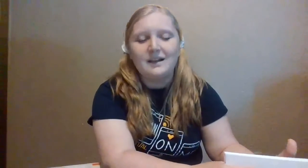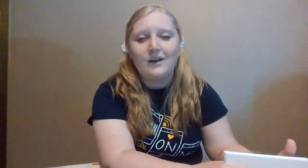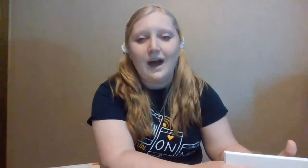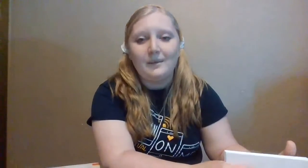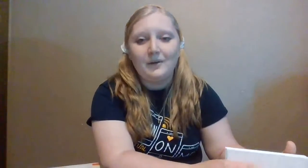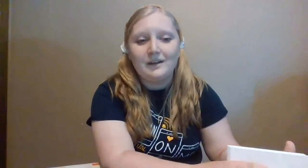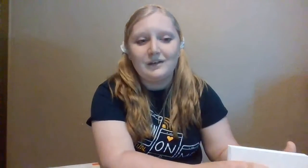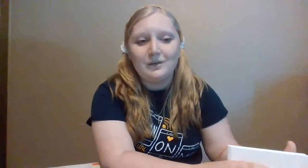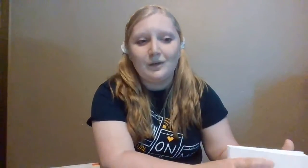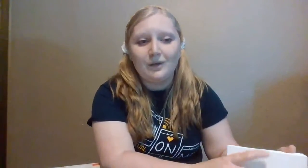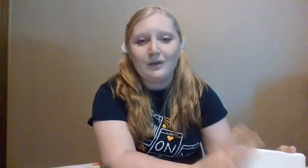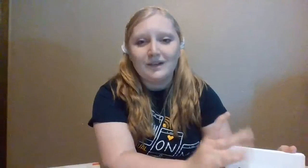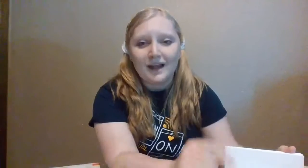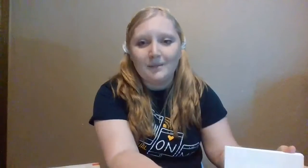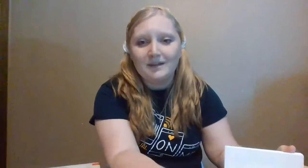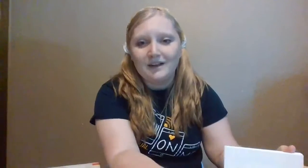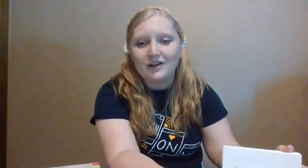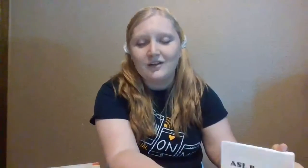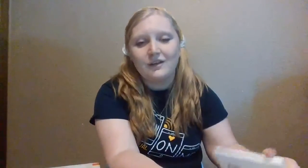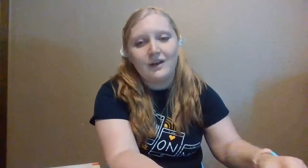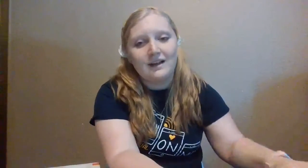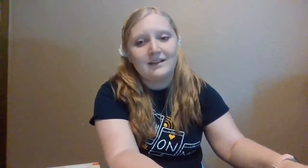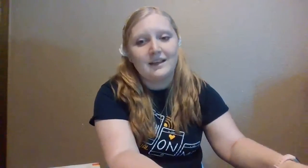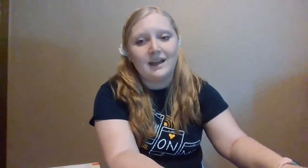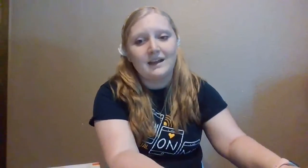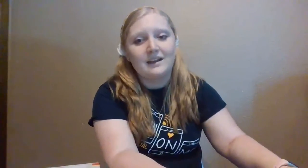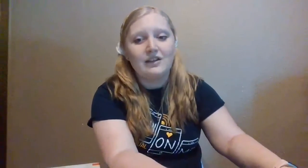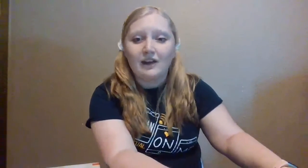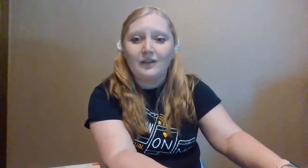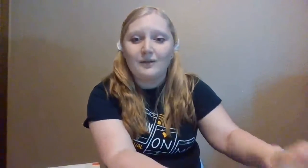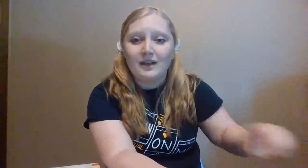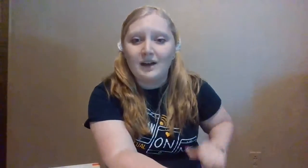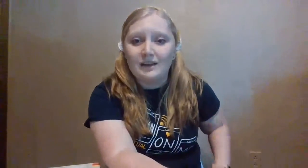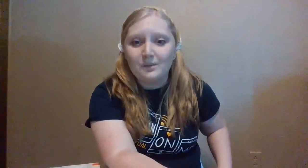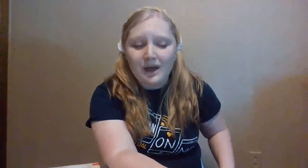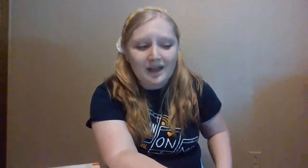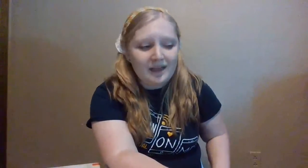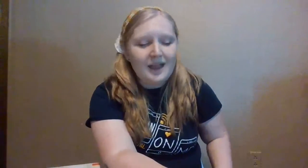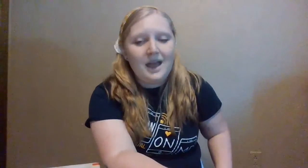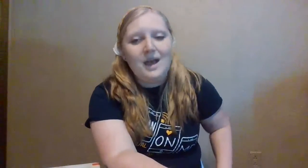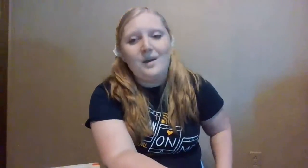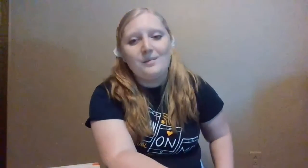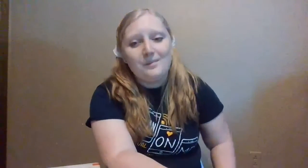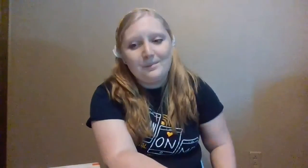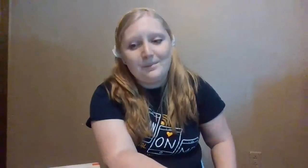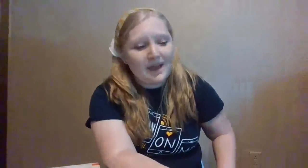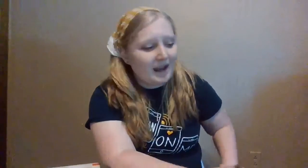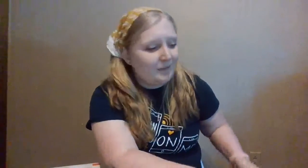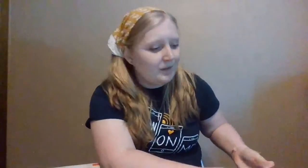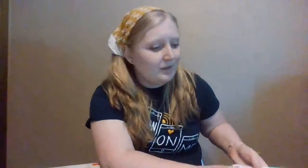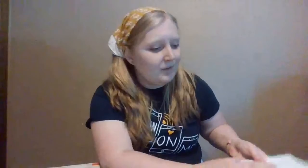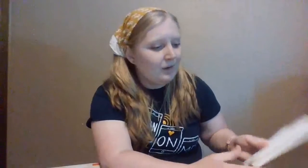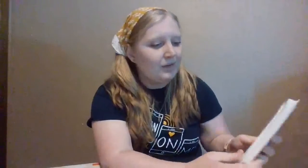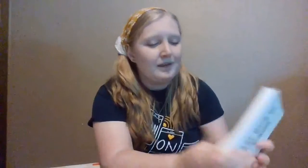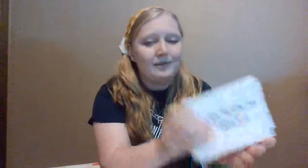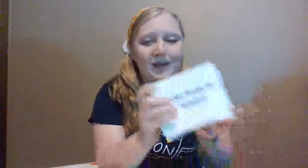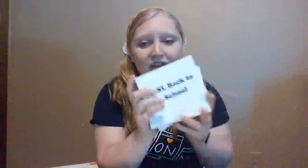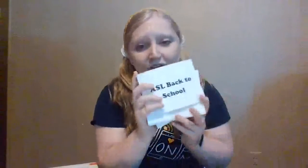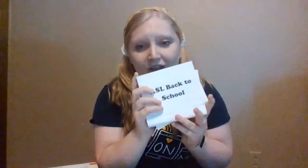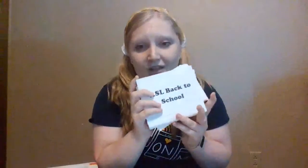So I'm going to throw those in the comment section so you guys can check those out as well. And I will throw the flashcards